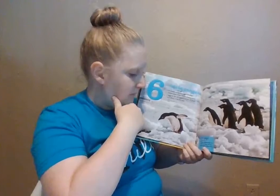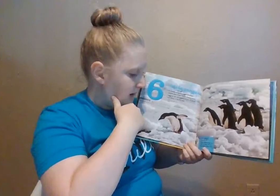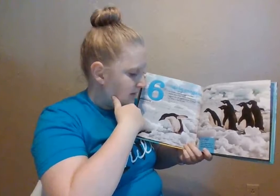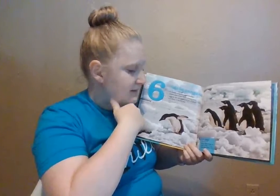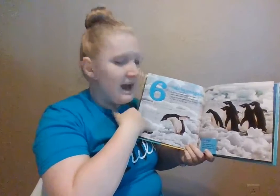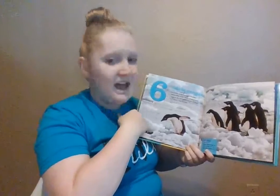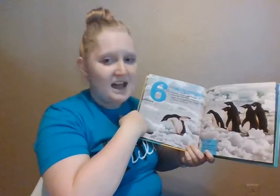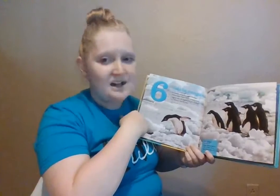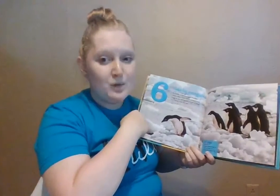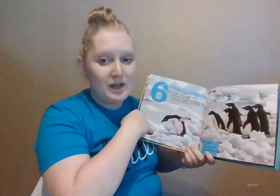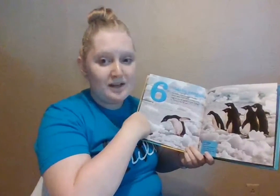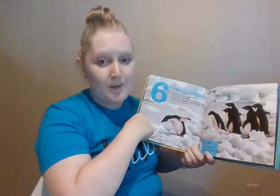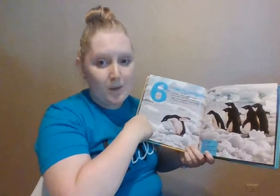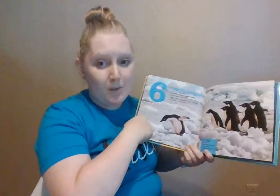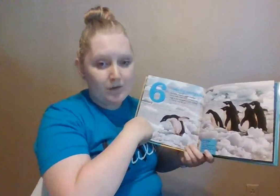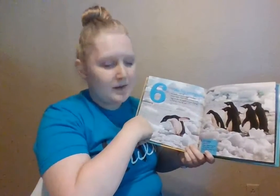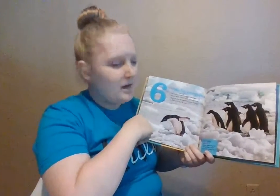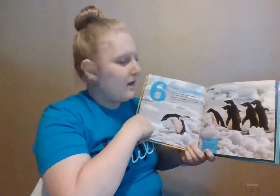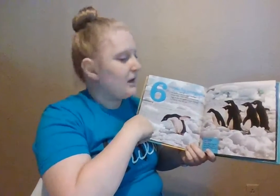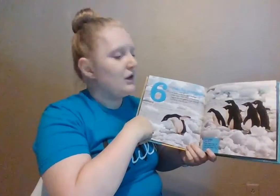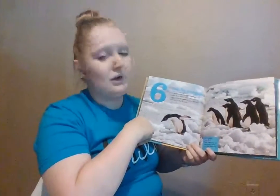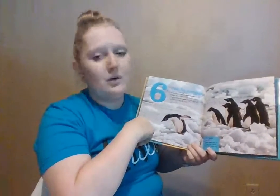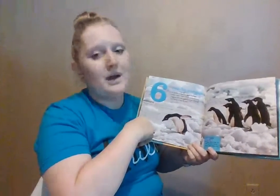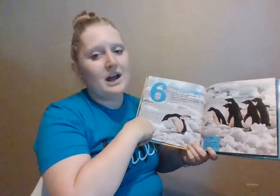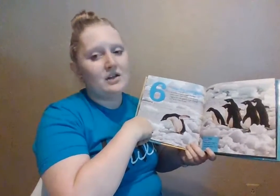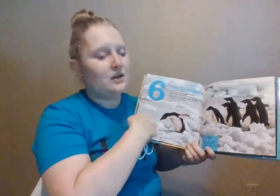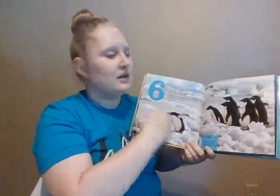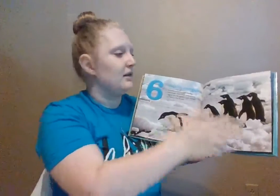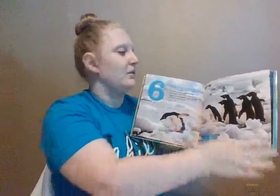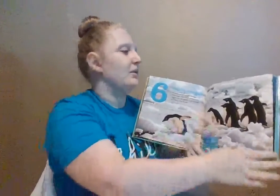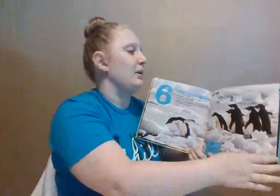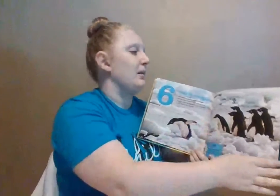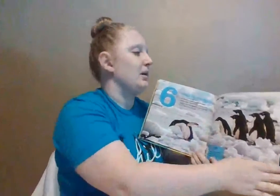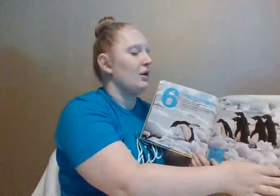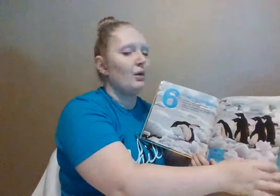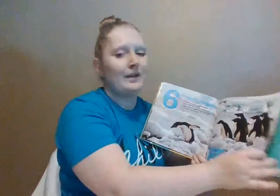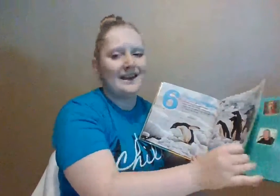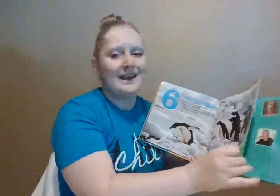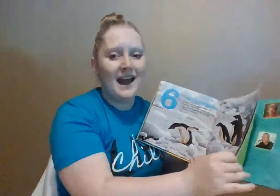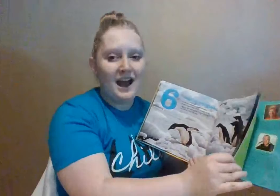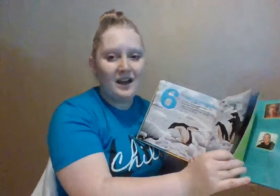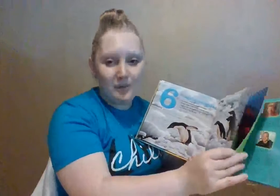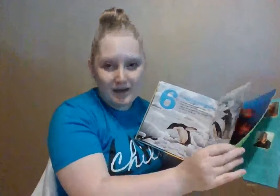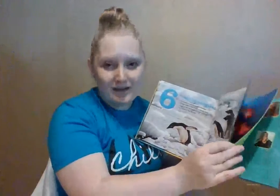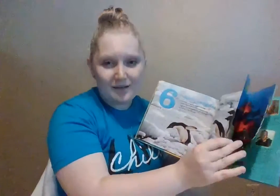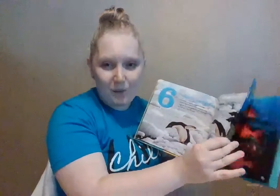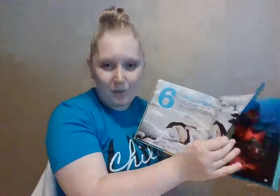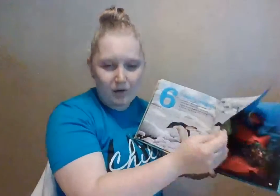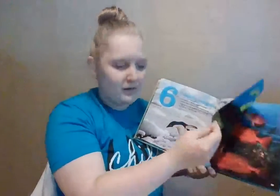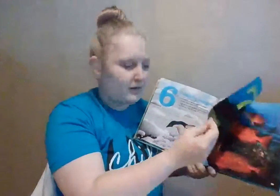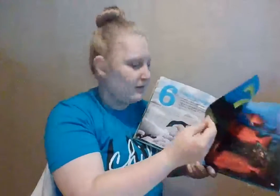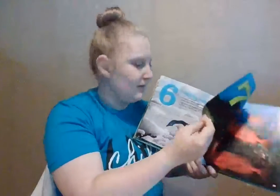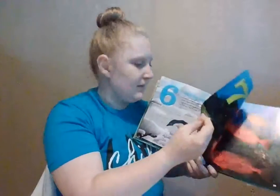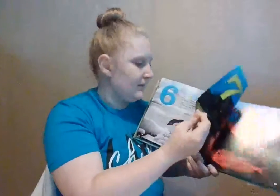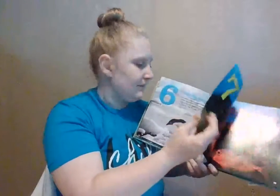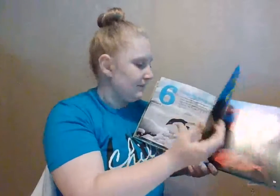about 9 weeks old. Can you imagine learning to swim when you're only 9 weeks old?